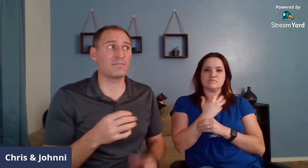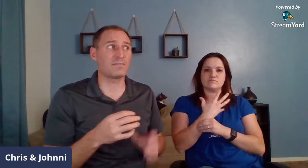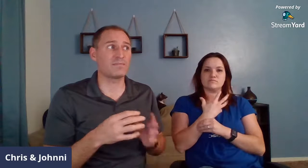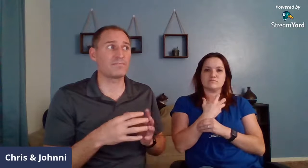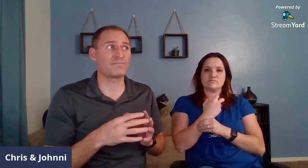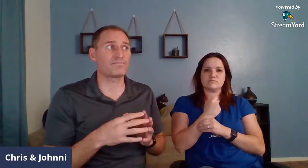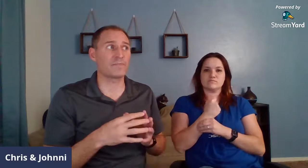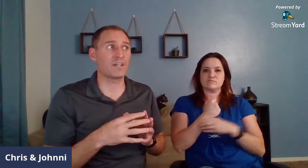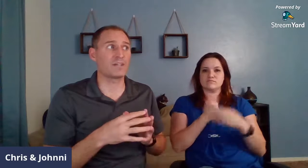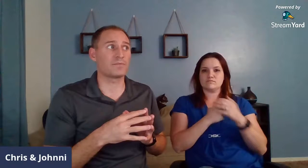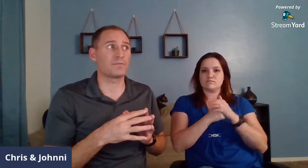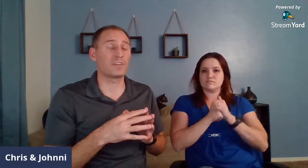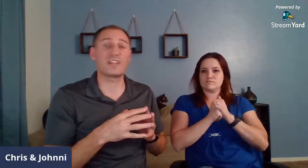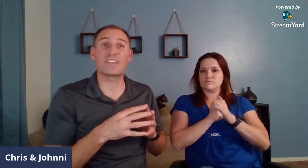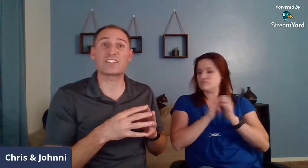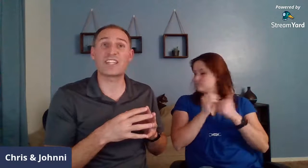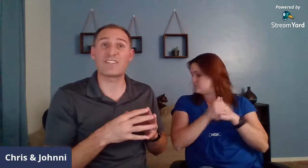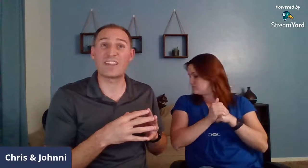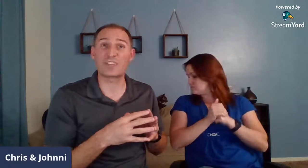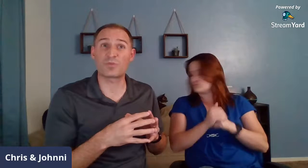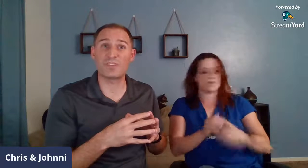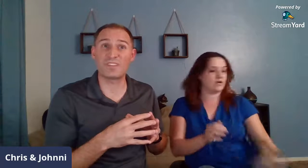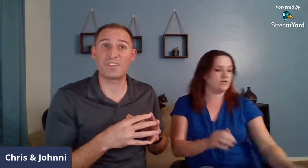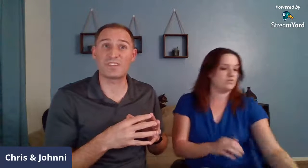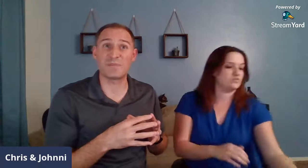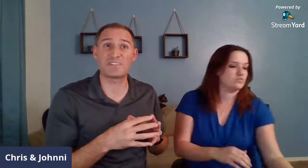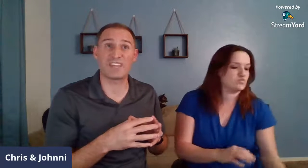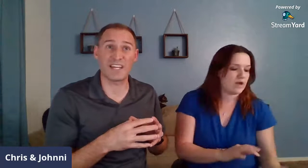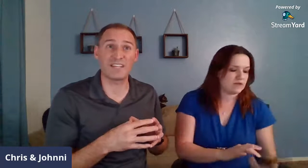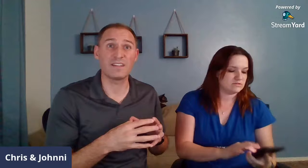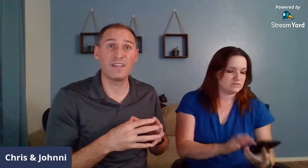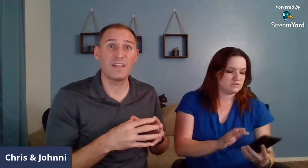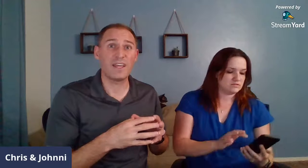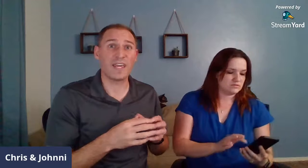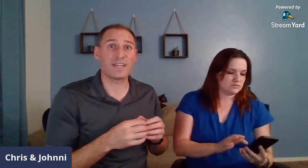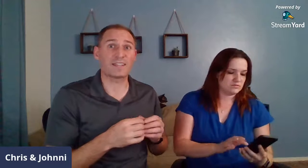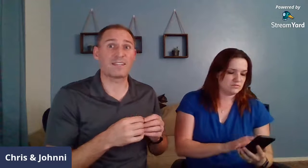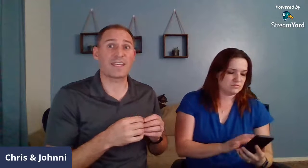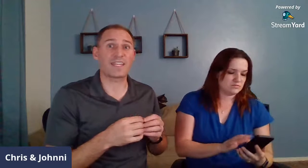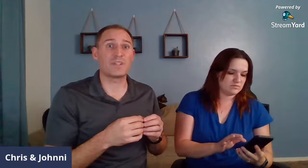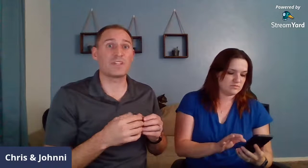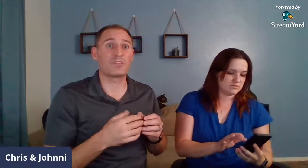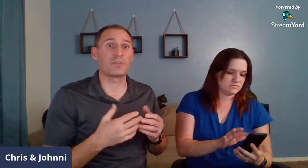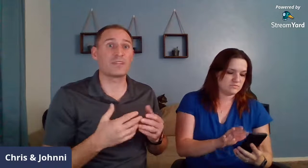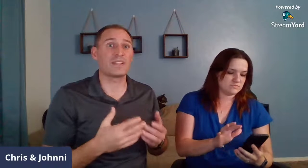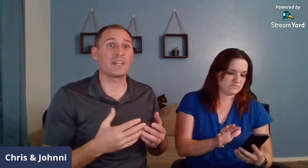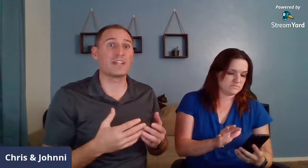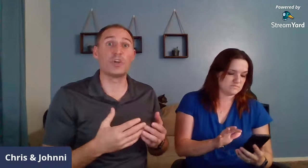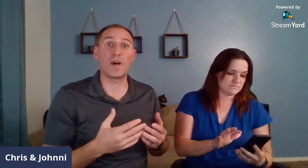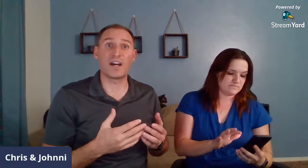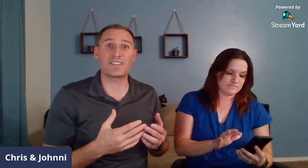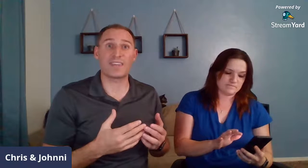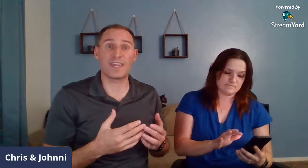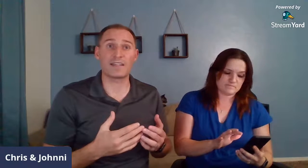same, you can attach a lot of English words to the same sign. And that can be a really nuanced thing.